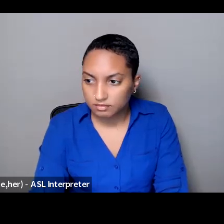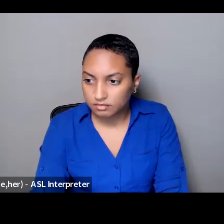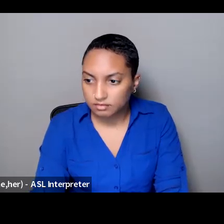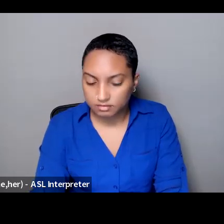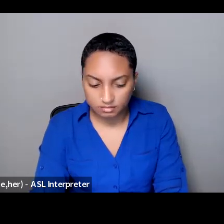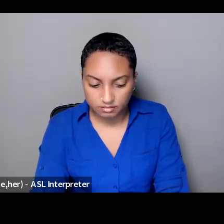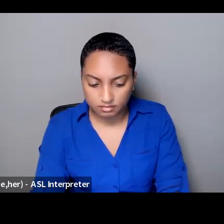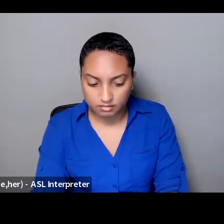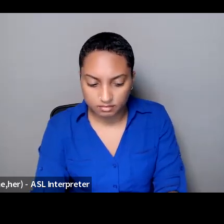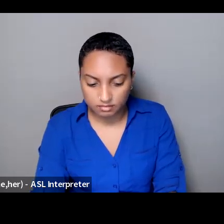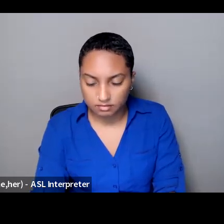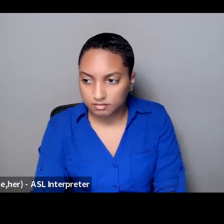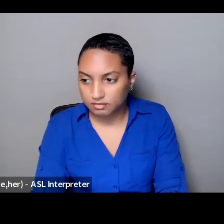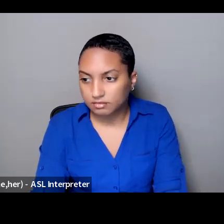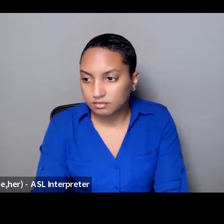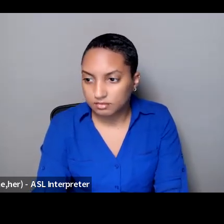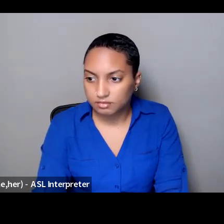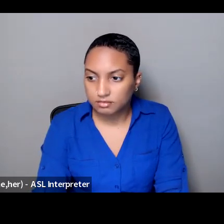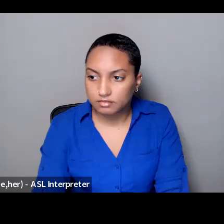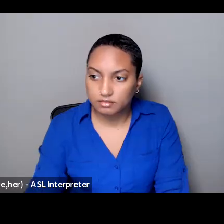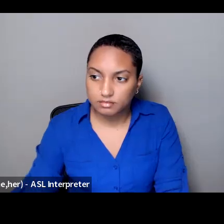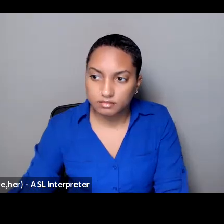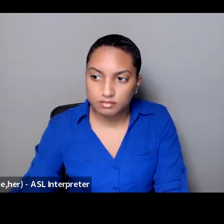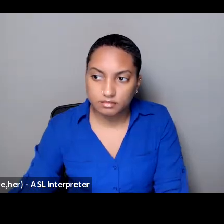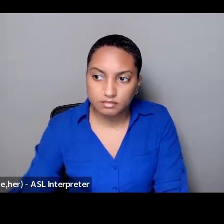So we got about 30 seconds and then it will be go time.